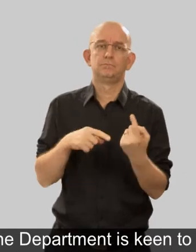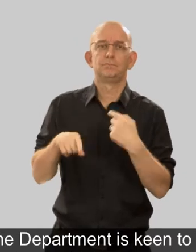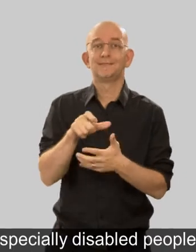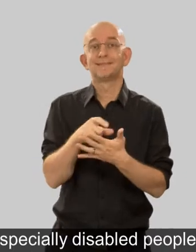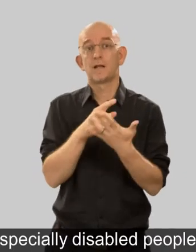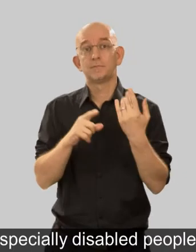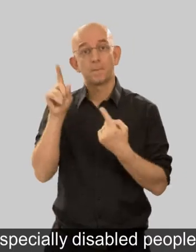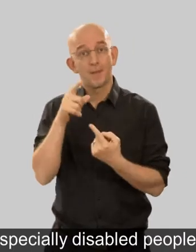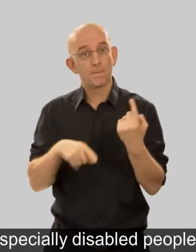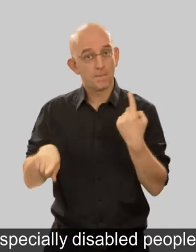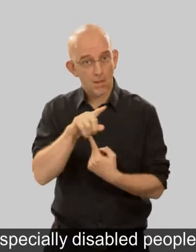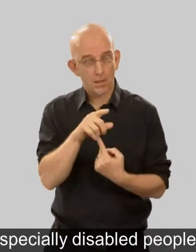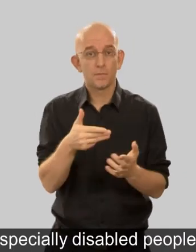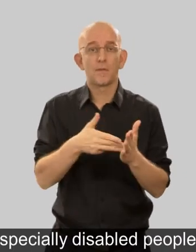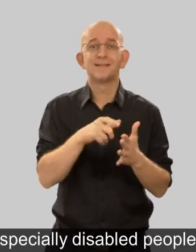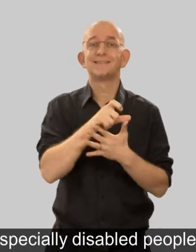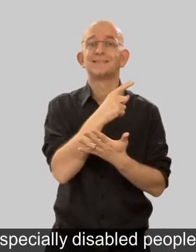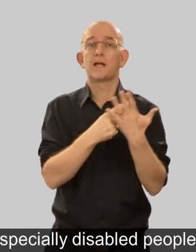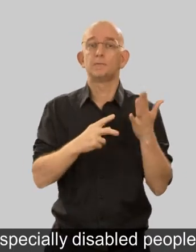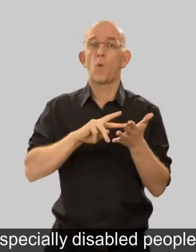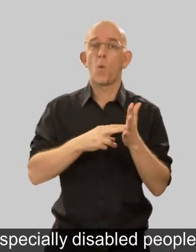especially disabled people and disability organisations.